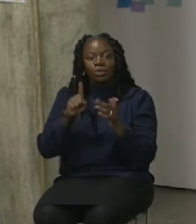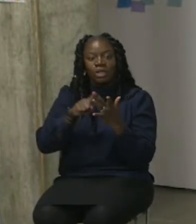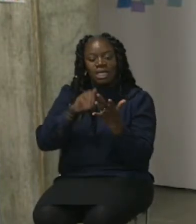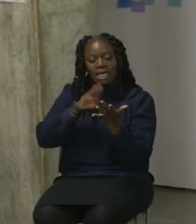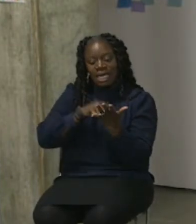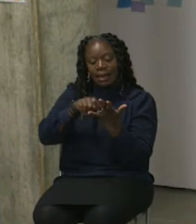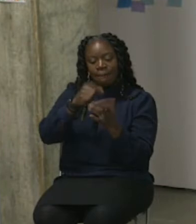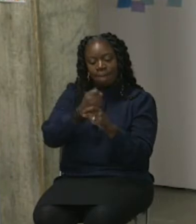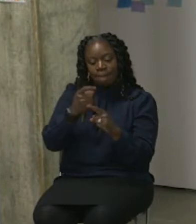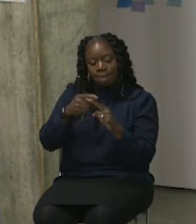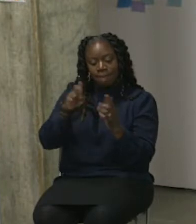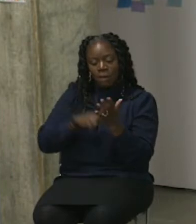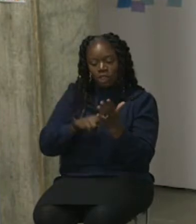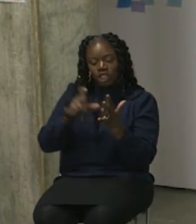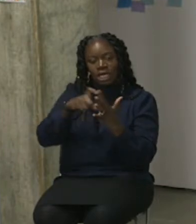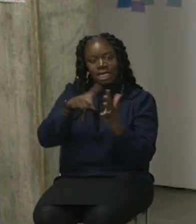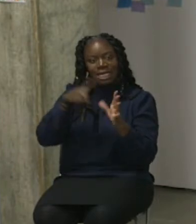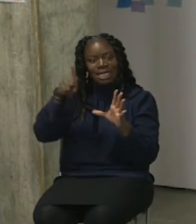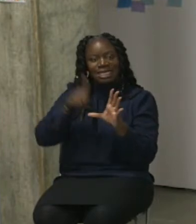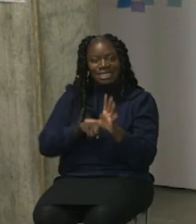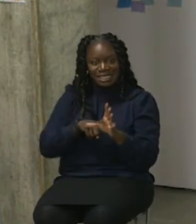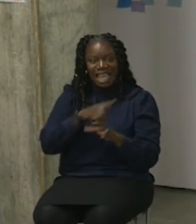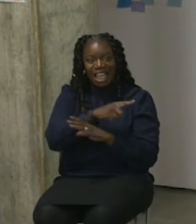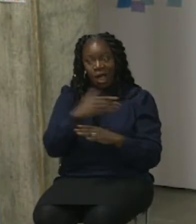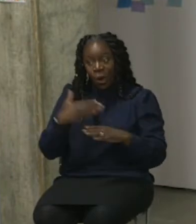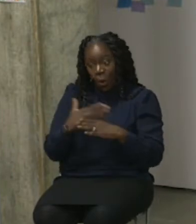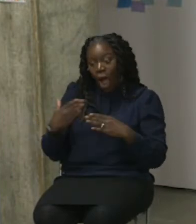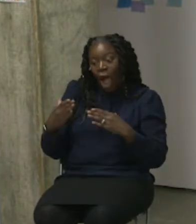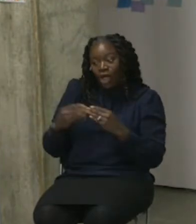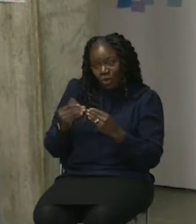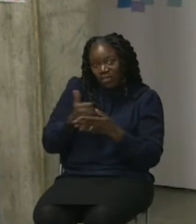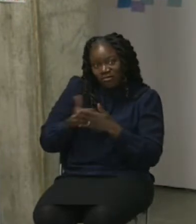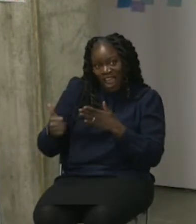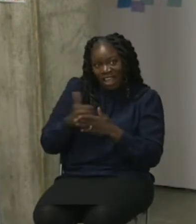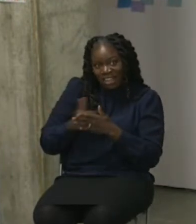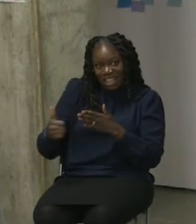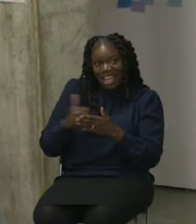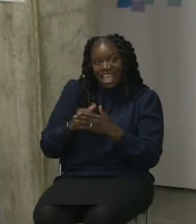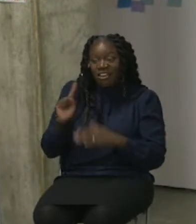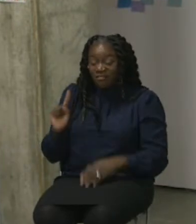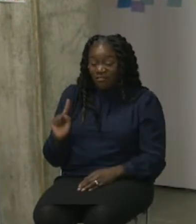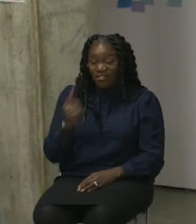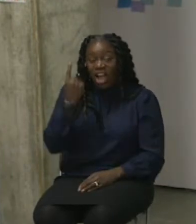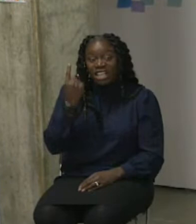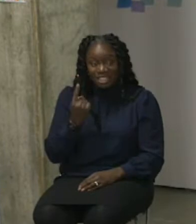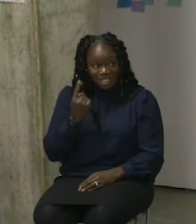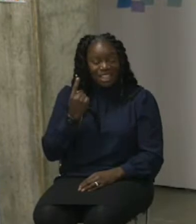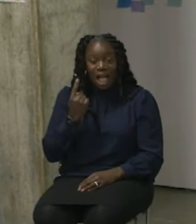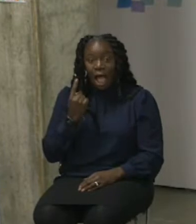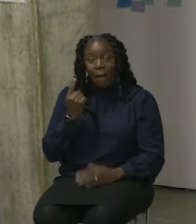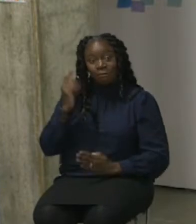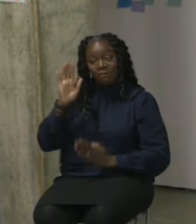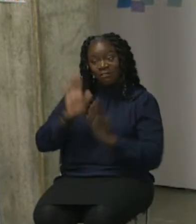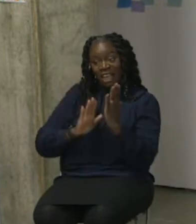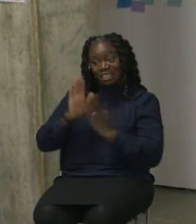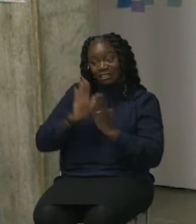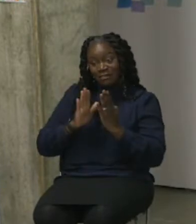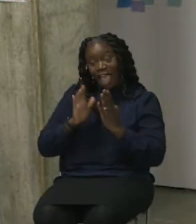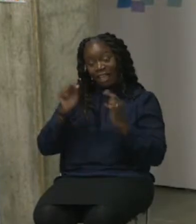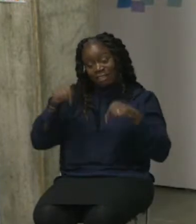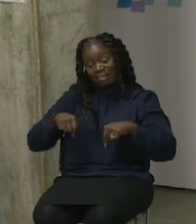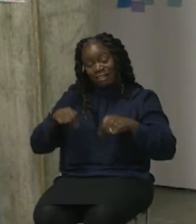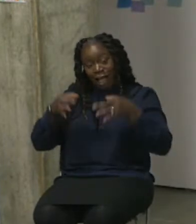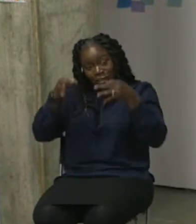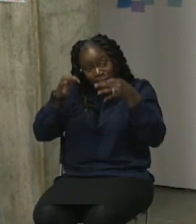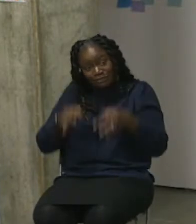Day, who I've done lots of work with on the Deaths by Welfare project, but for the first time met in person today, which has been very